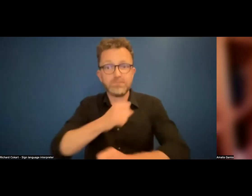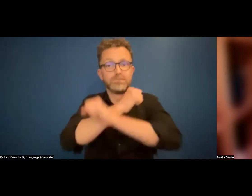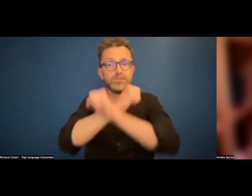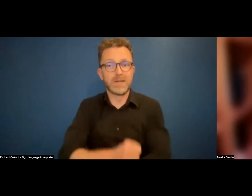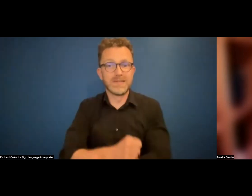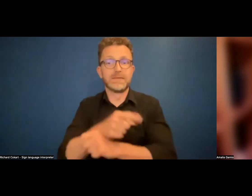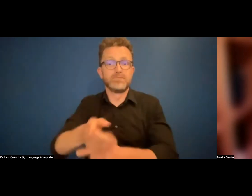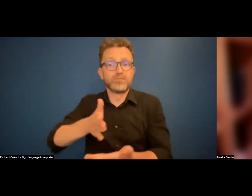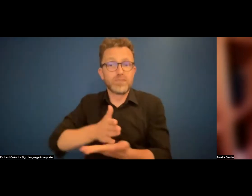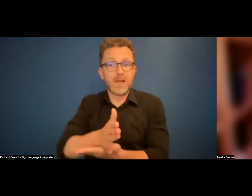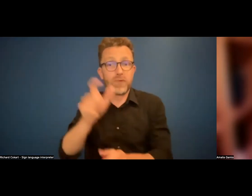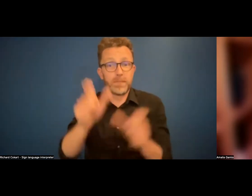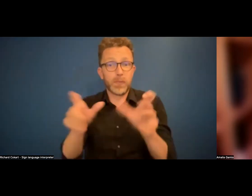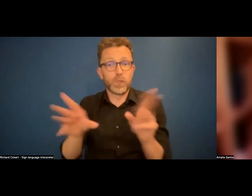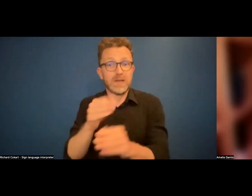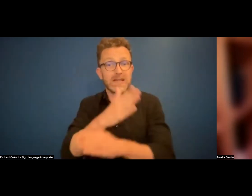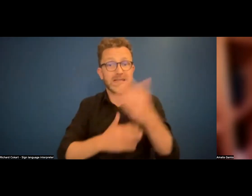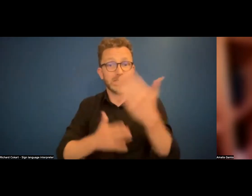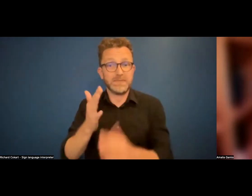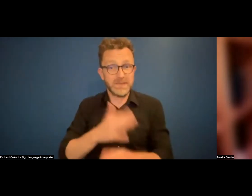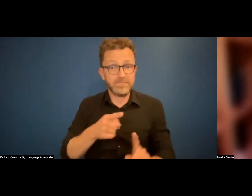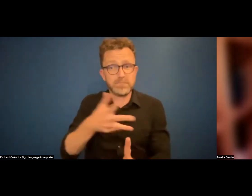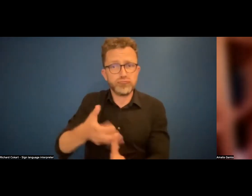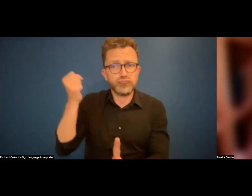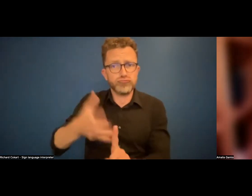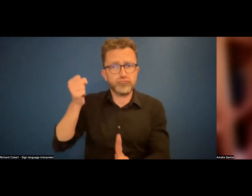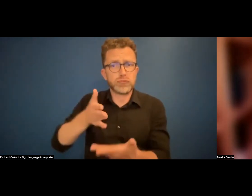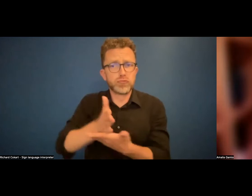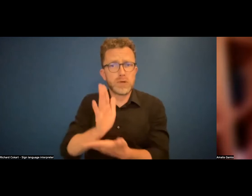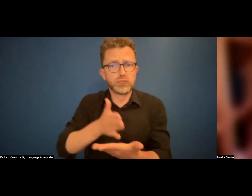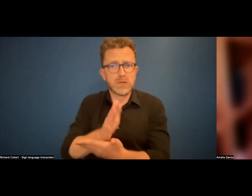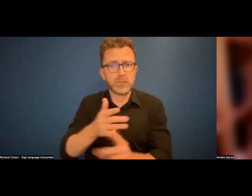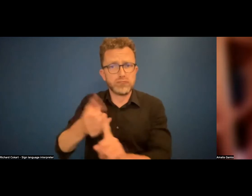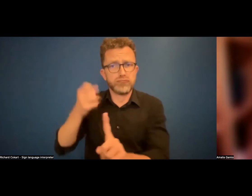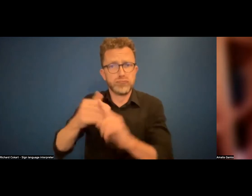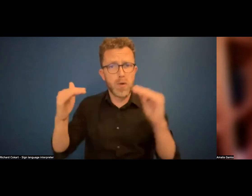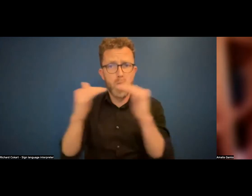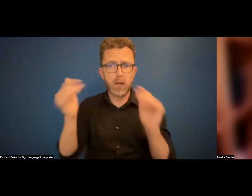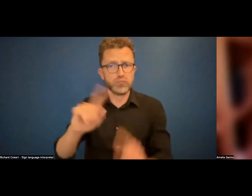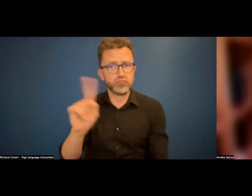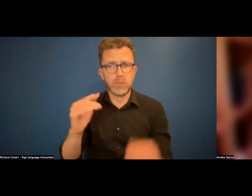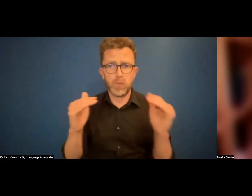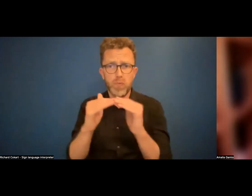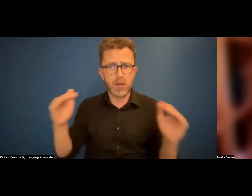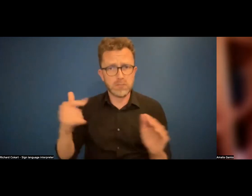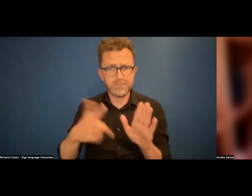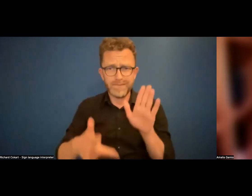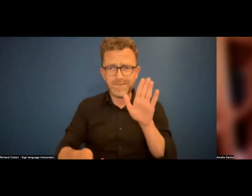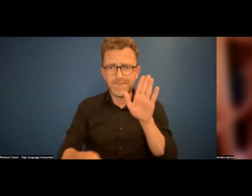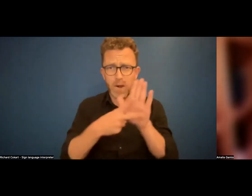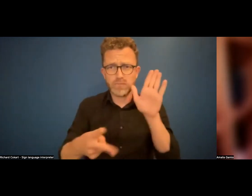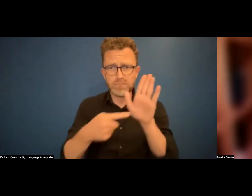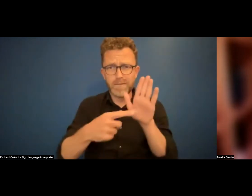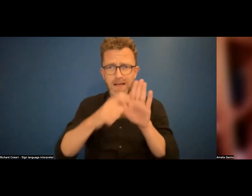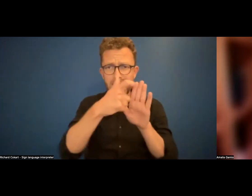crisis situations. Governors and societies combine ignorance, discrimination, and